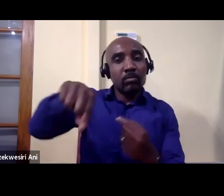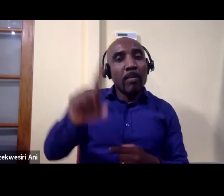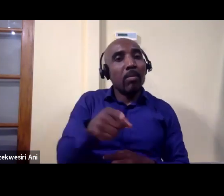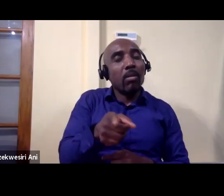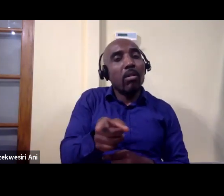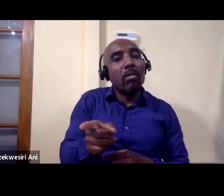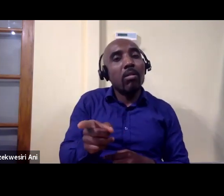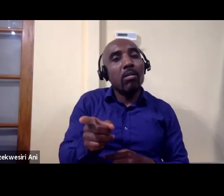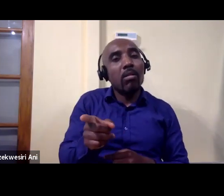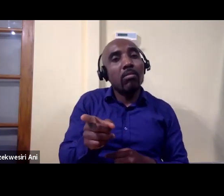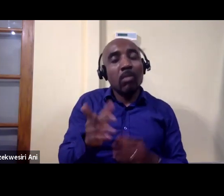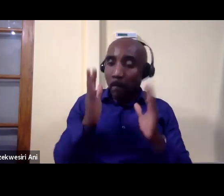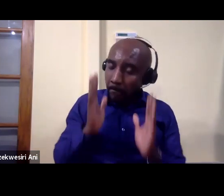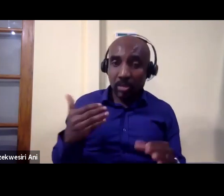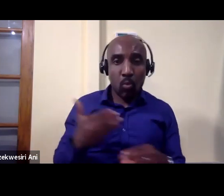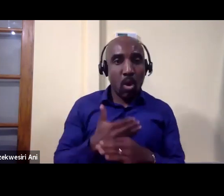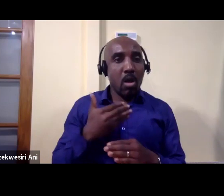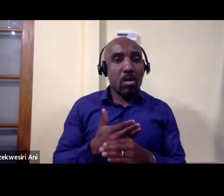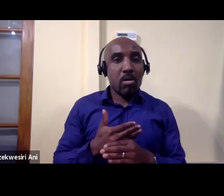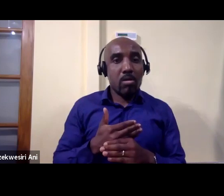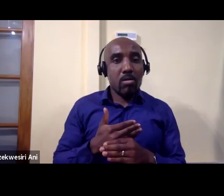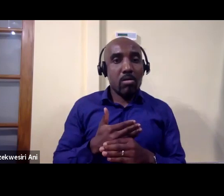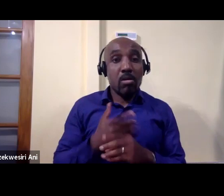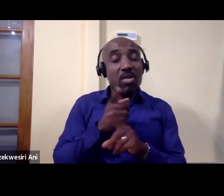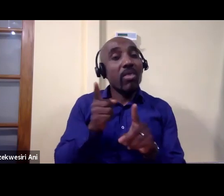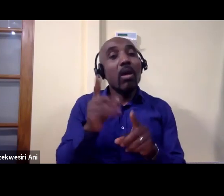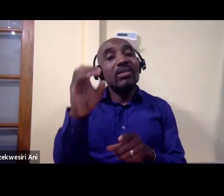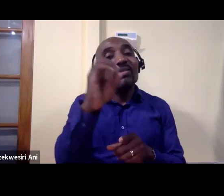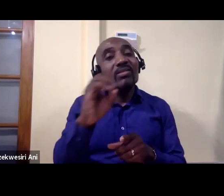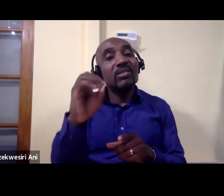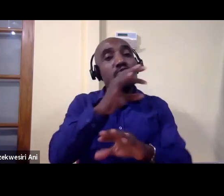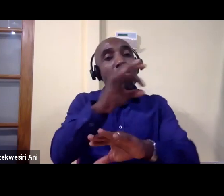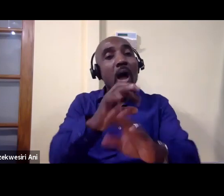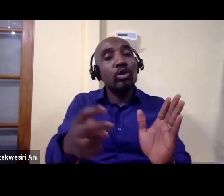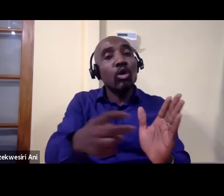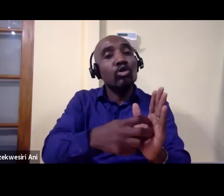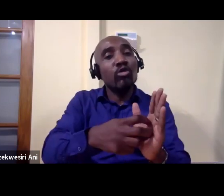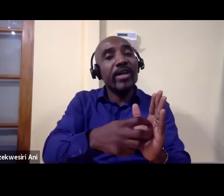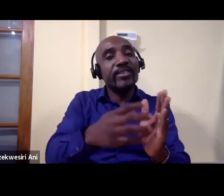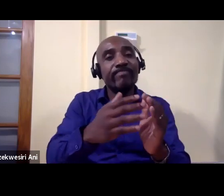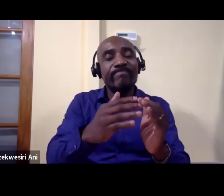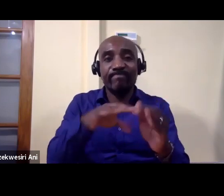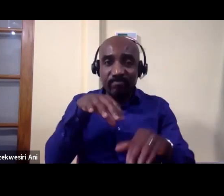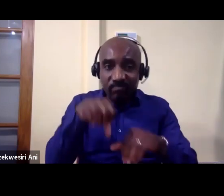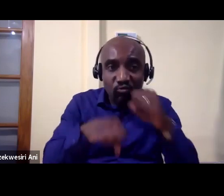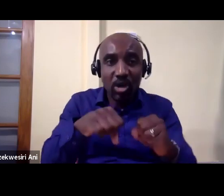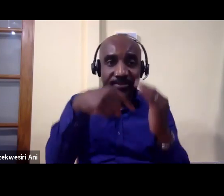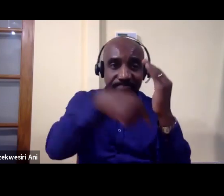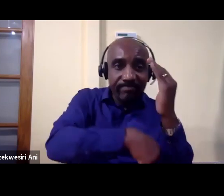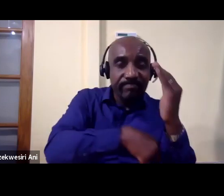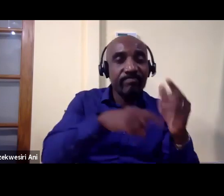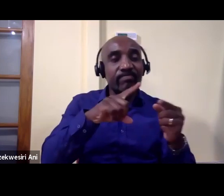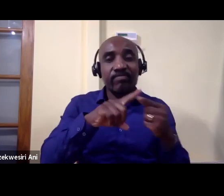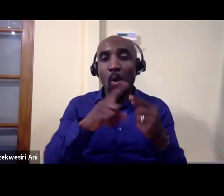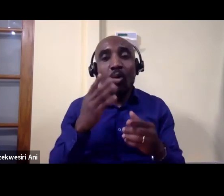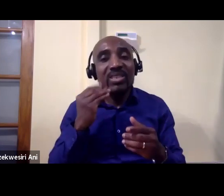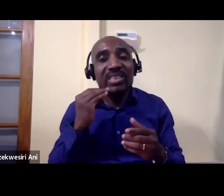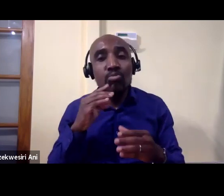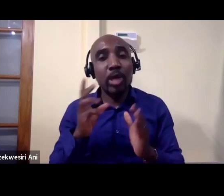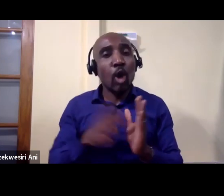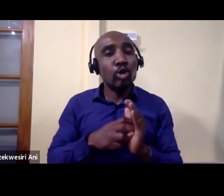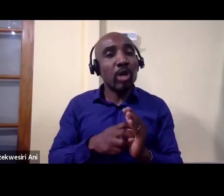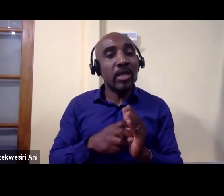on 0-hour contracts. on temporary contracts are forced